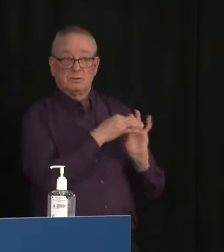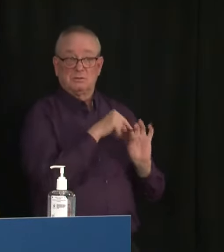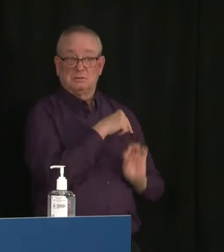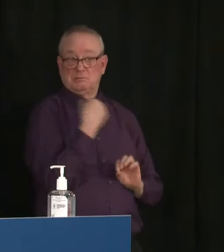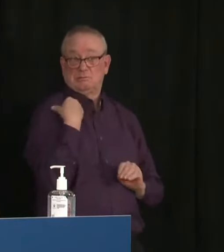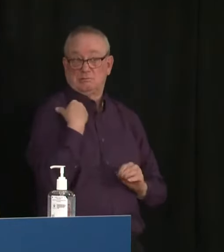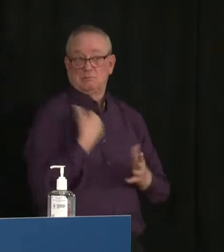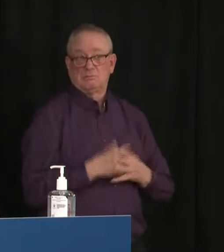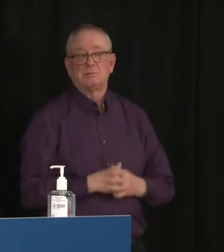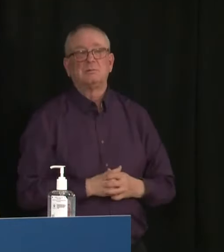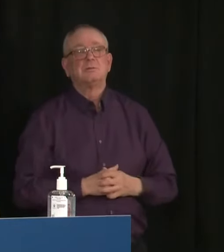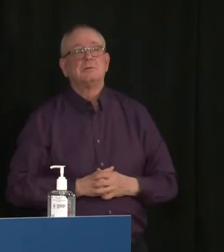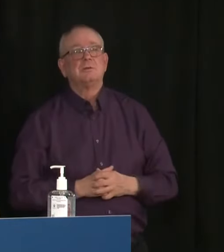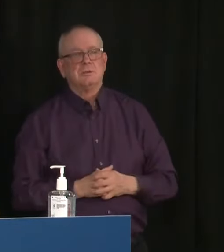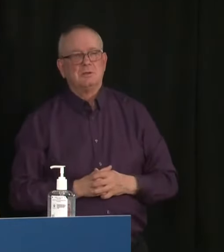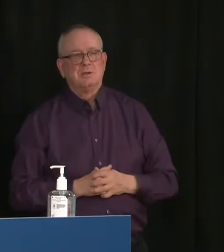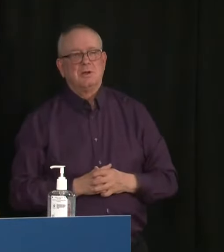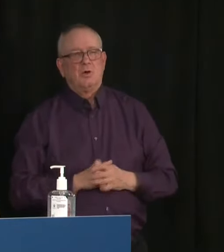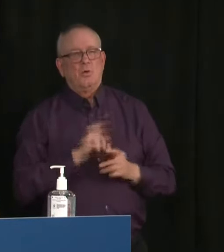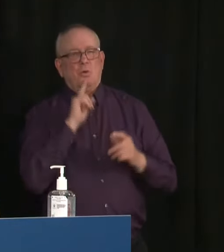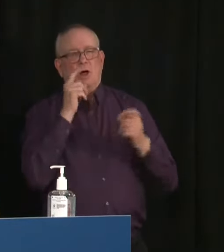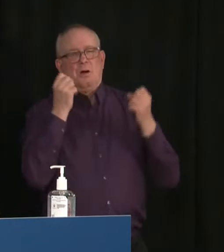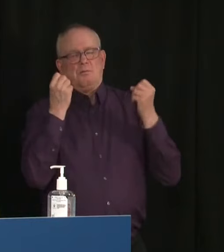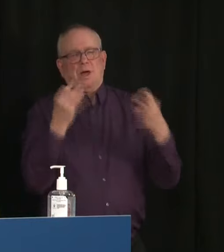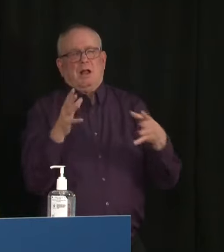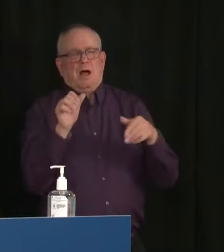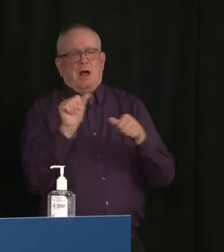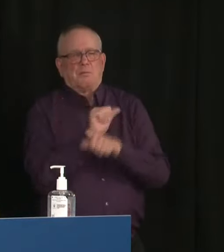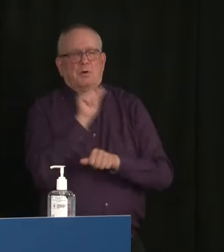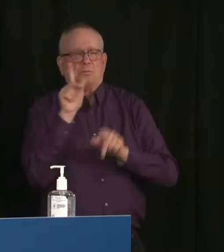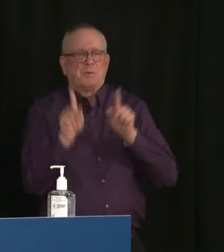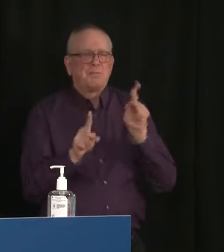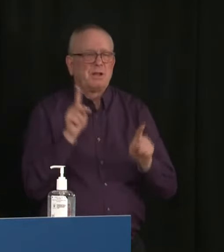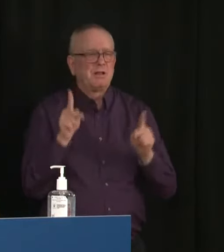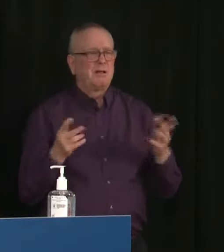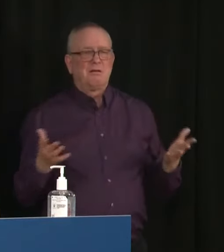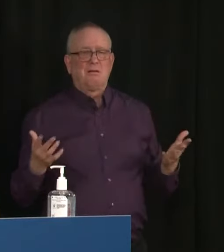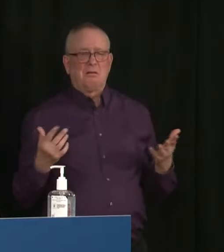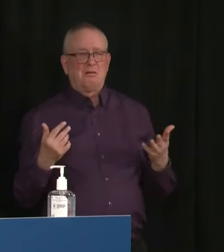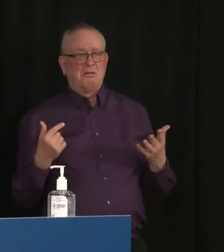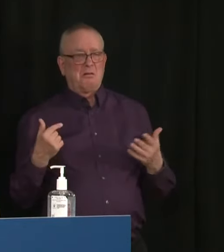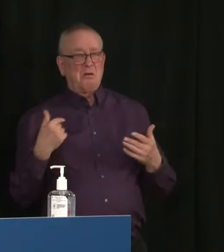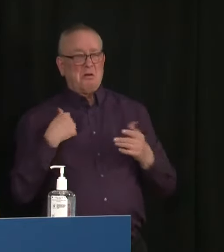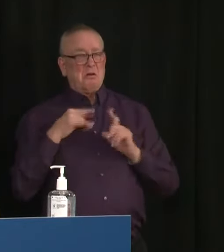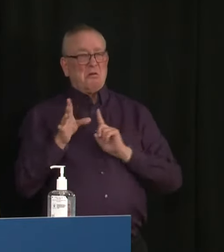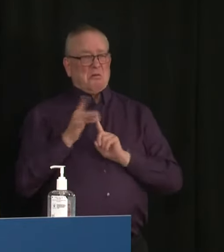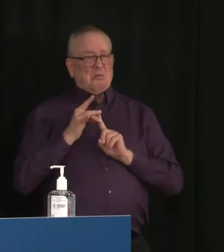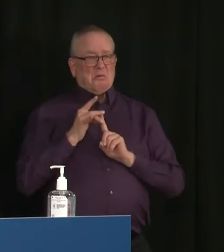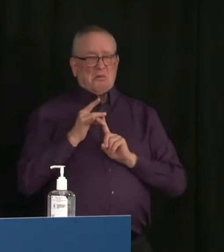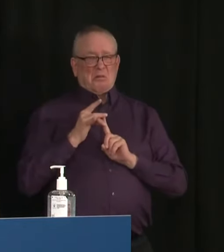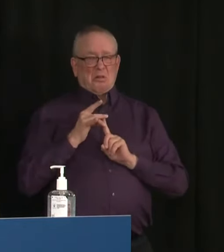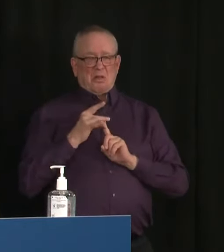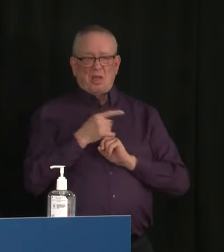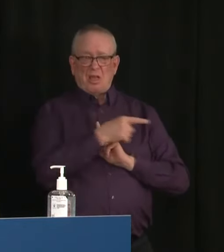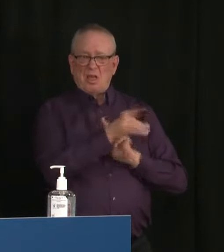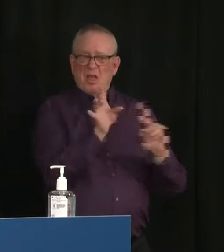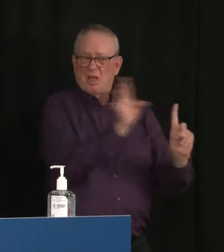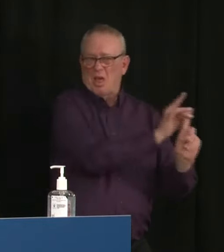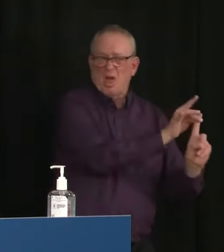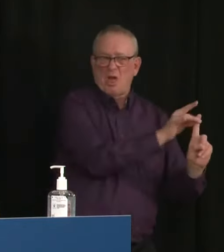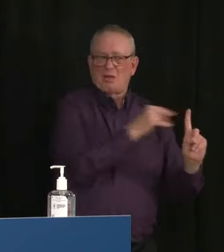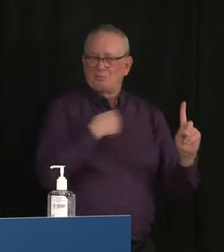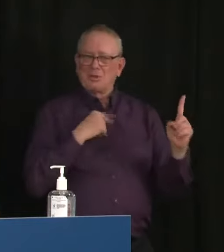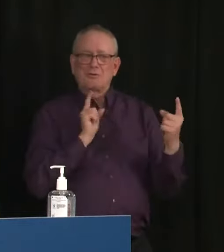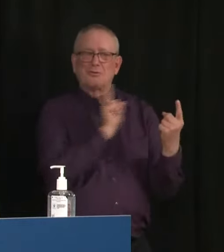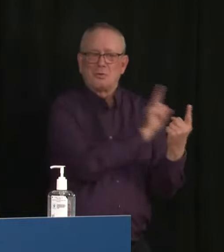been hearing from some Albertans that there has been no contact within 24 hours from contact tracers, and in some cases no communication